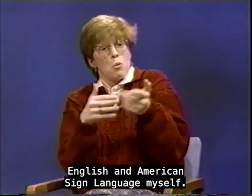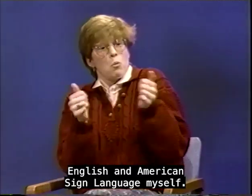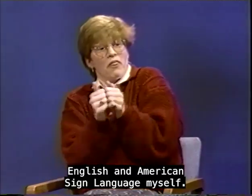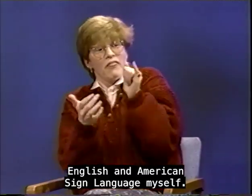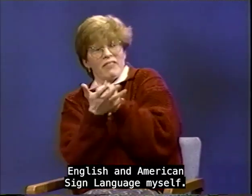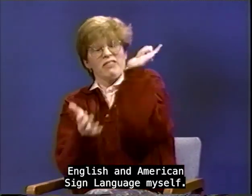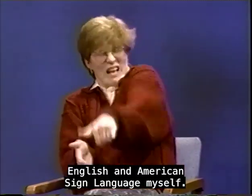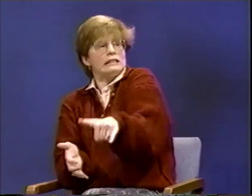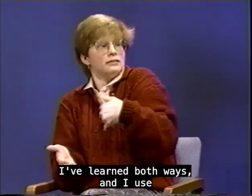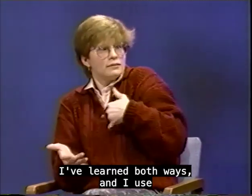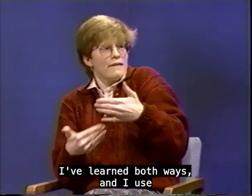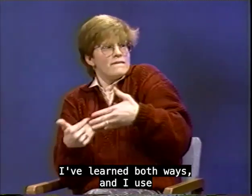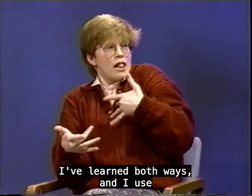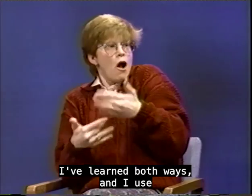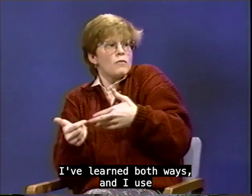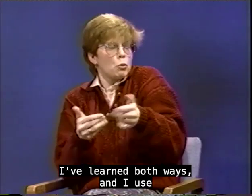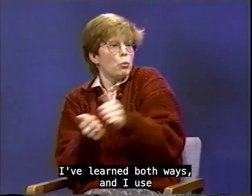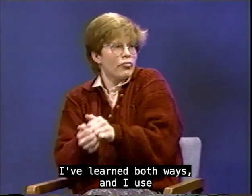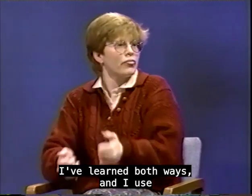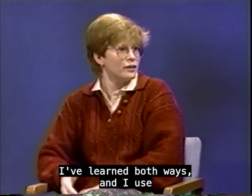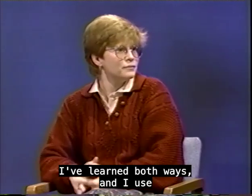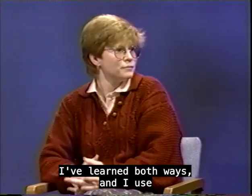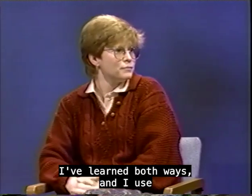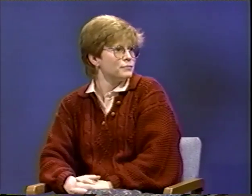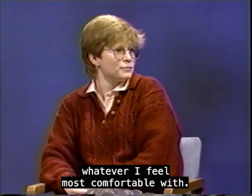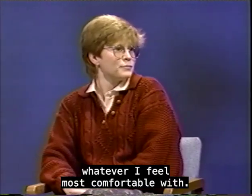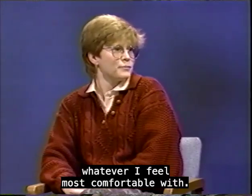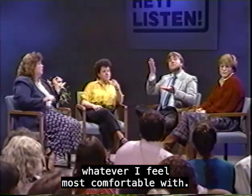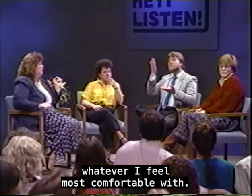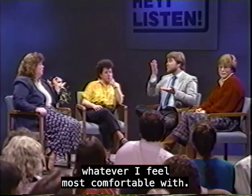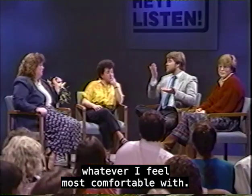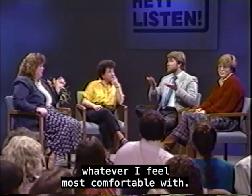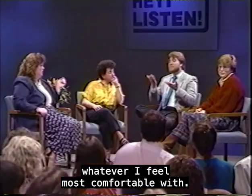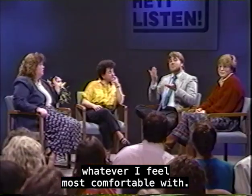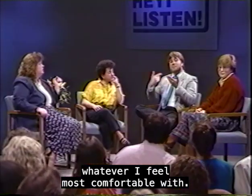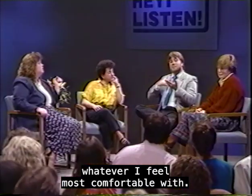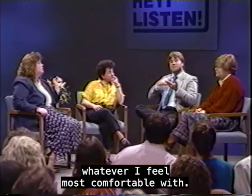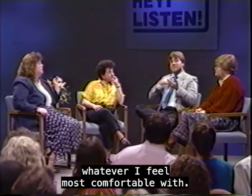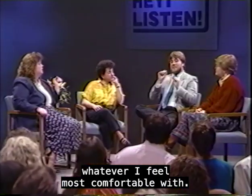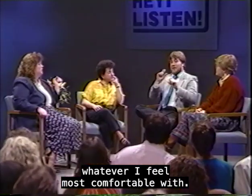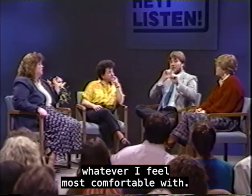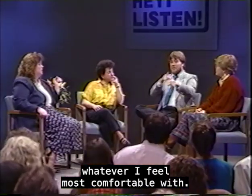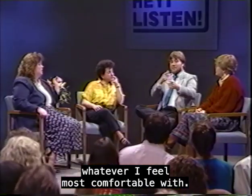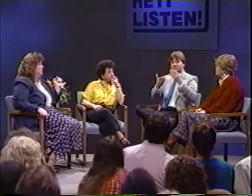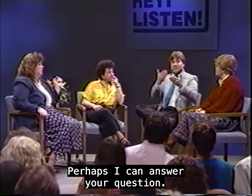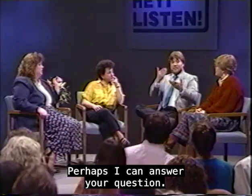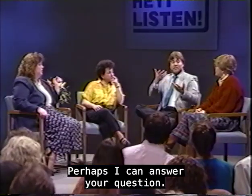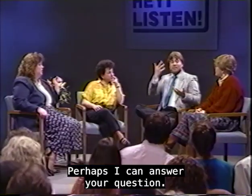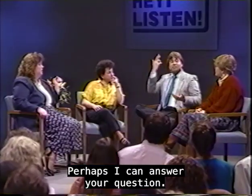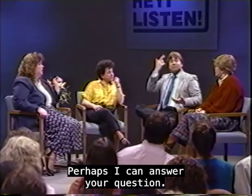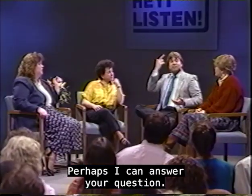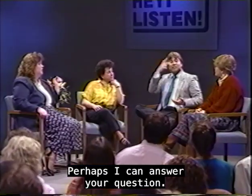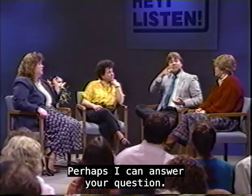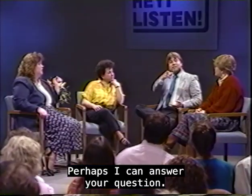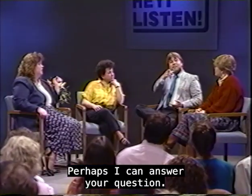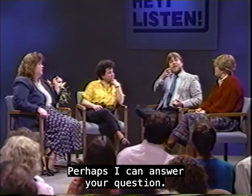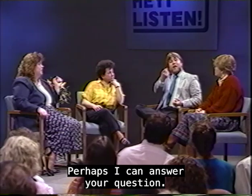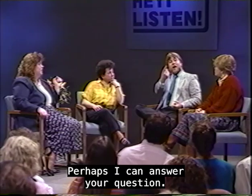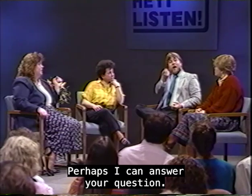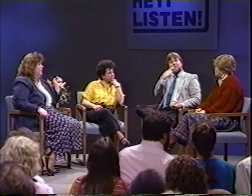Sign Language myself. I've learned both ways, and I use whatever I feel most comfortable with. Perhaps I can answer your question.